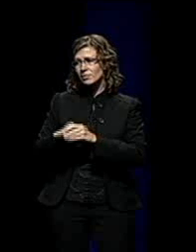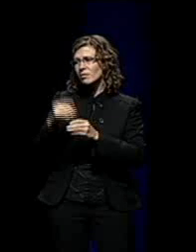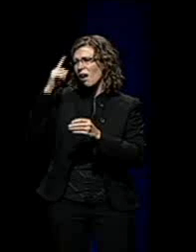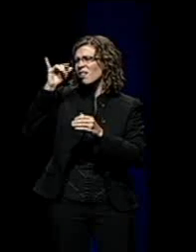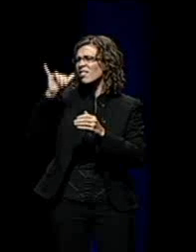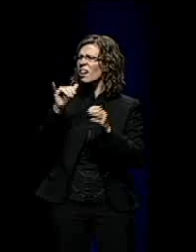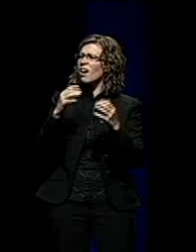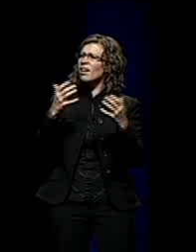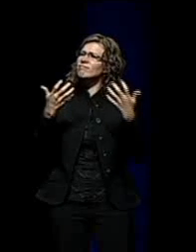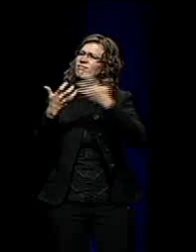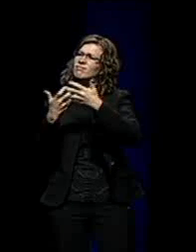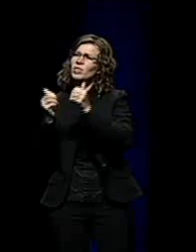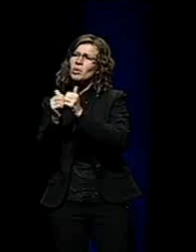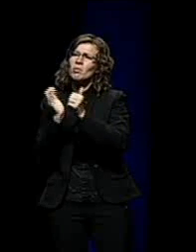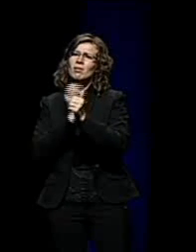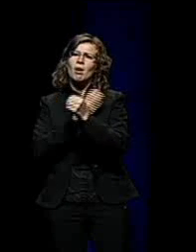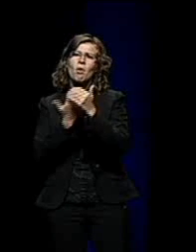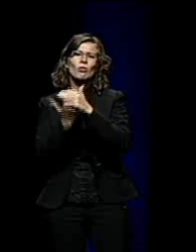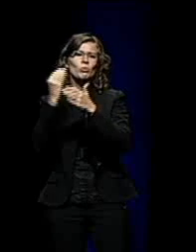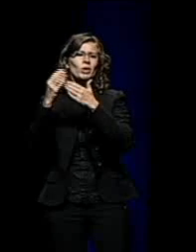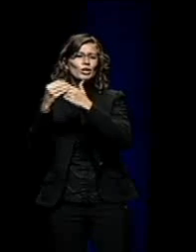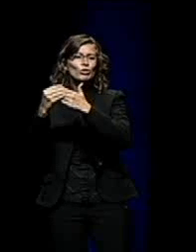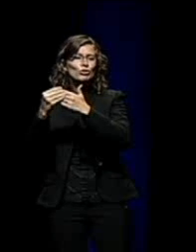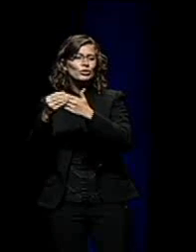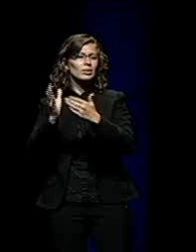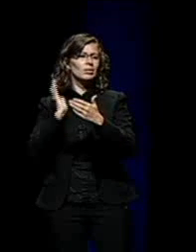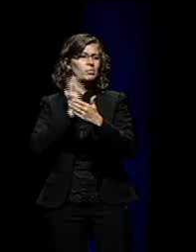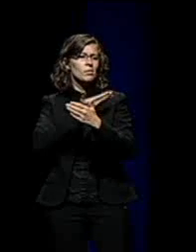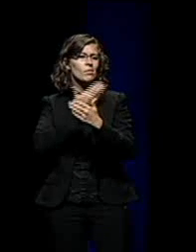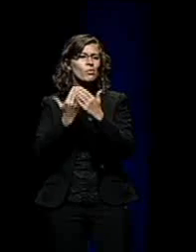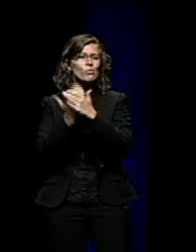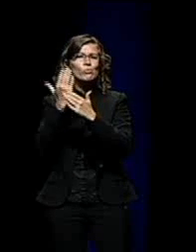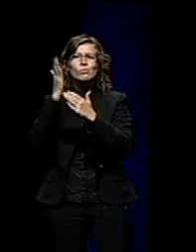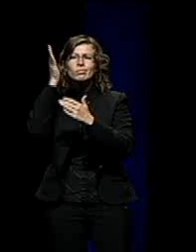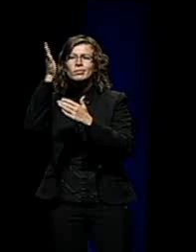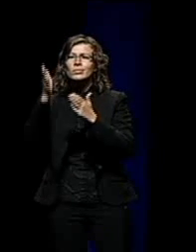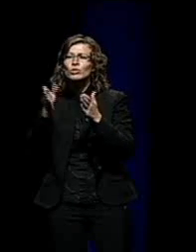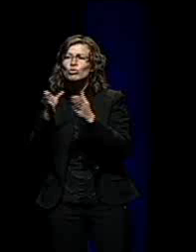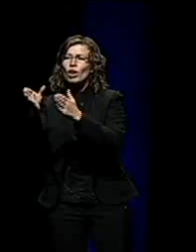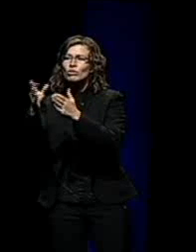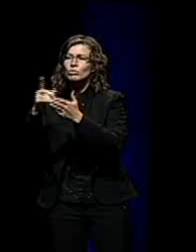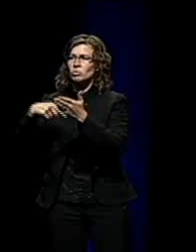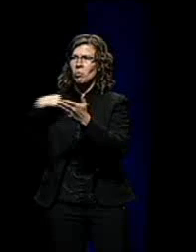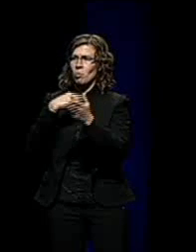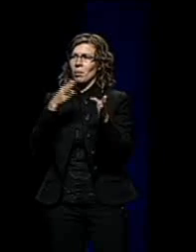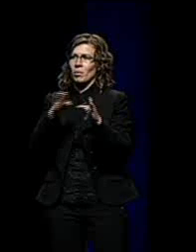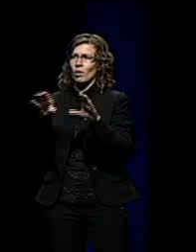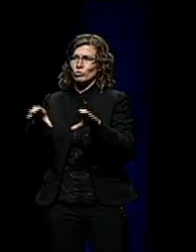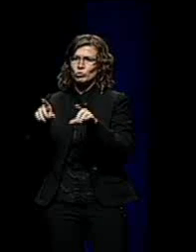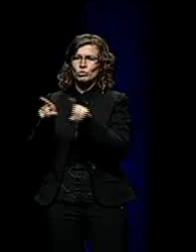leadership and the new direction that we plan to take as an association together. So.